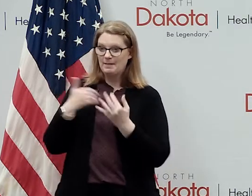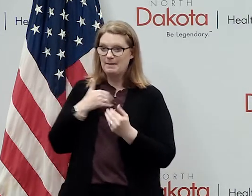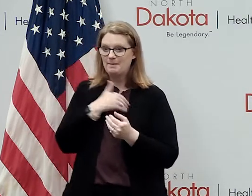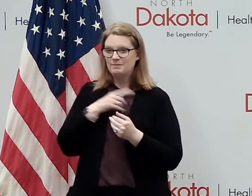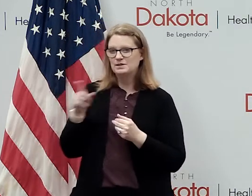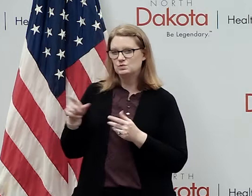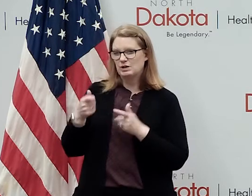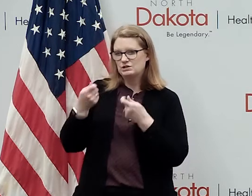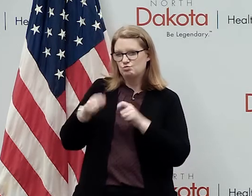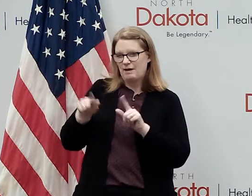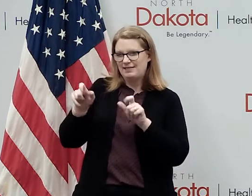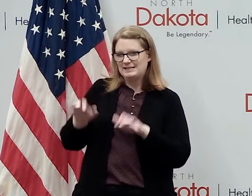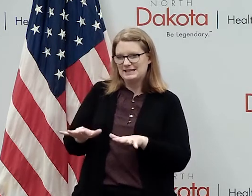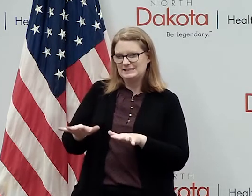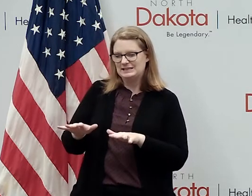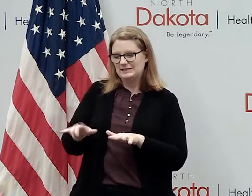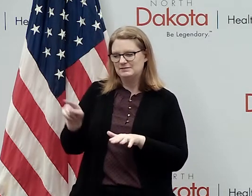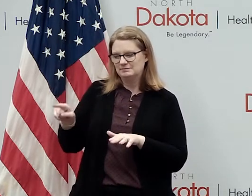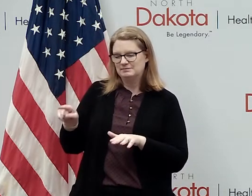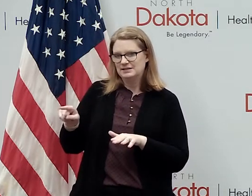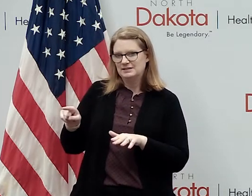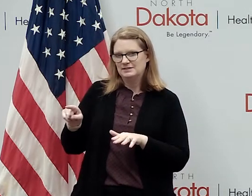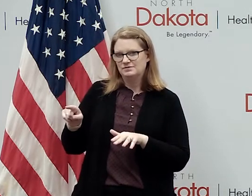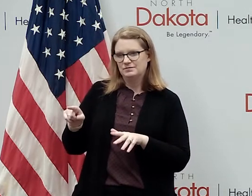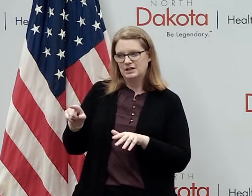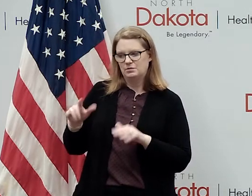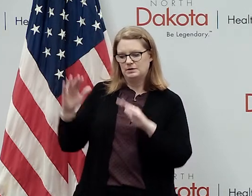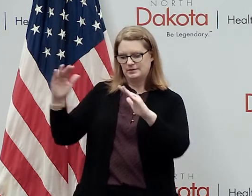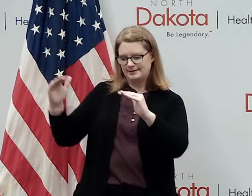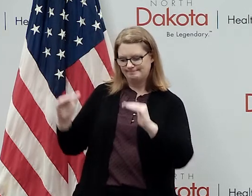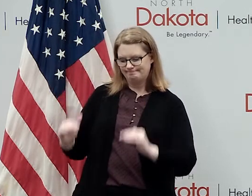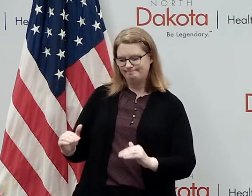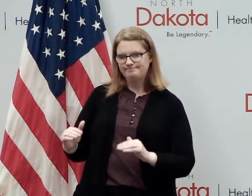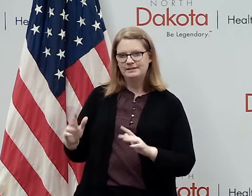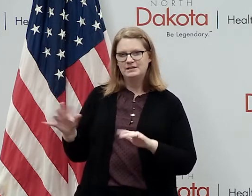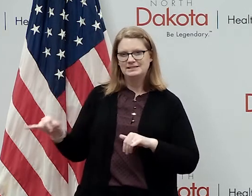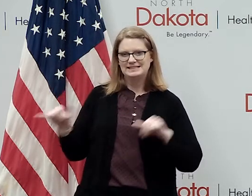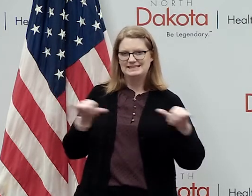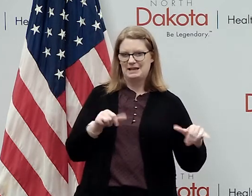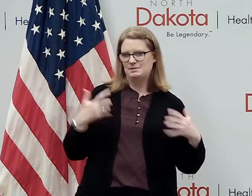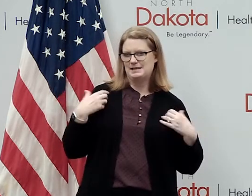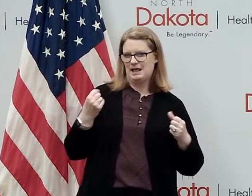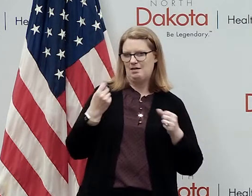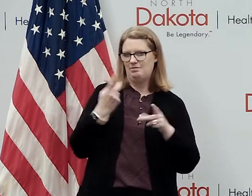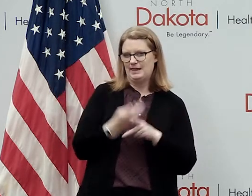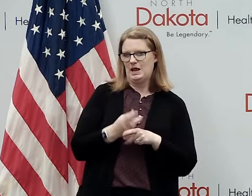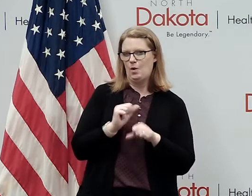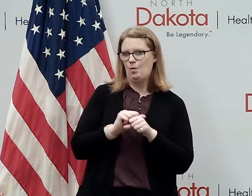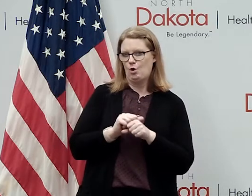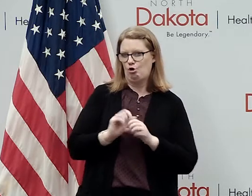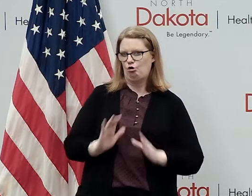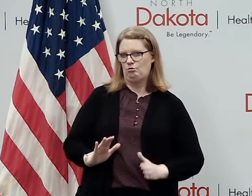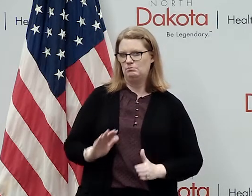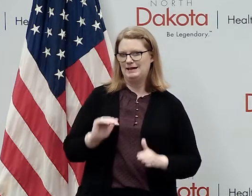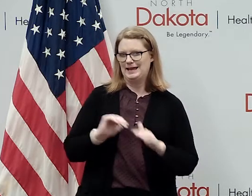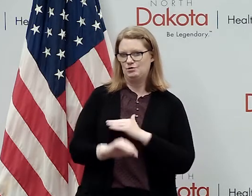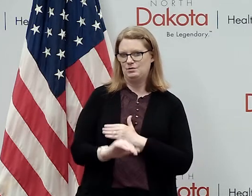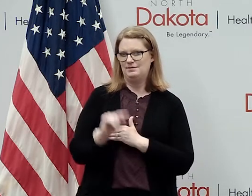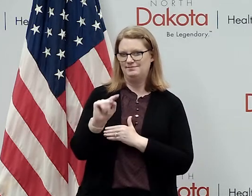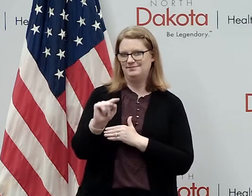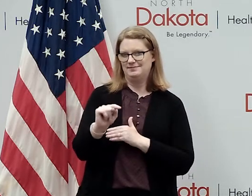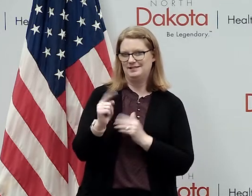trial testing to the same rate of risk that we are when we have healthcare workers entering the